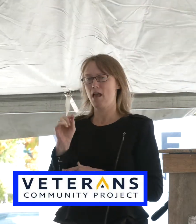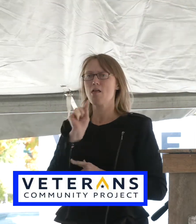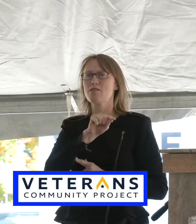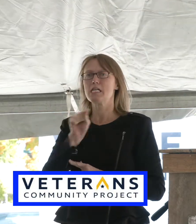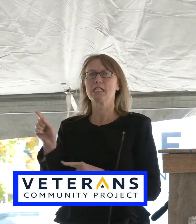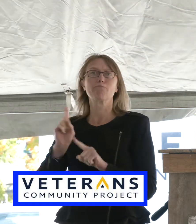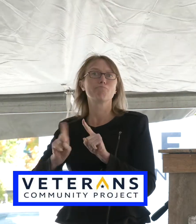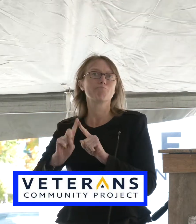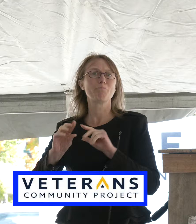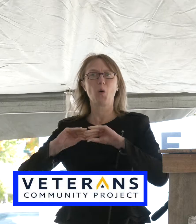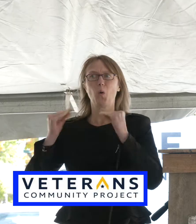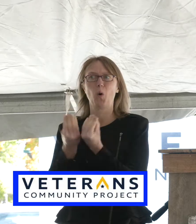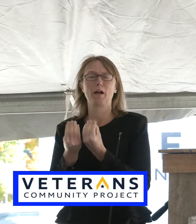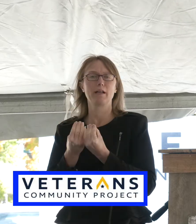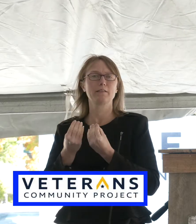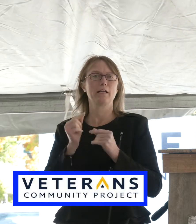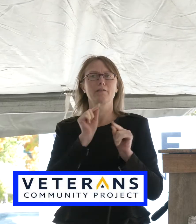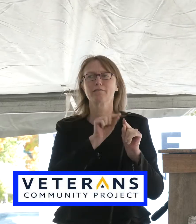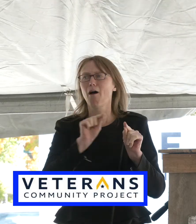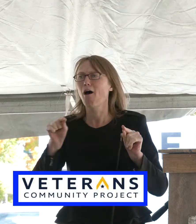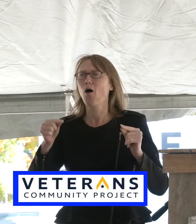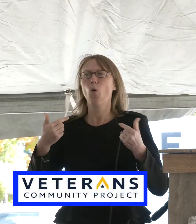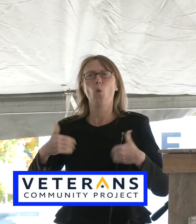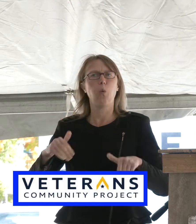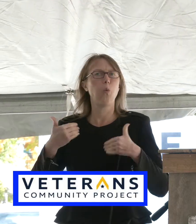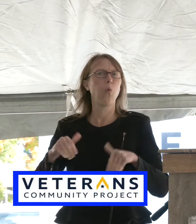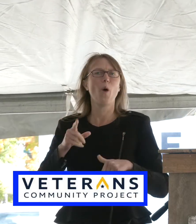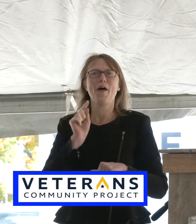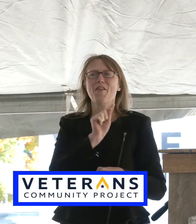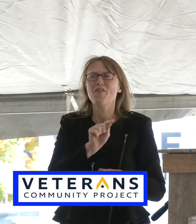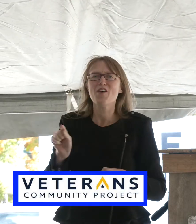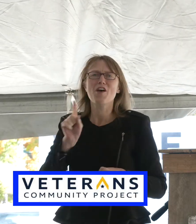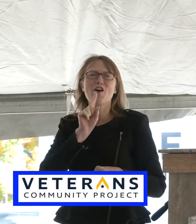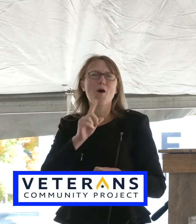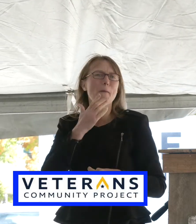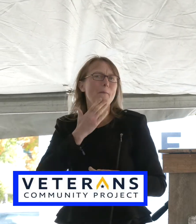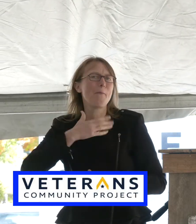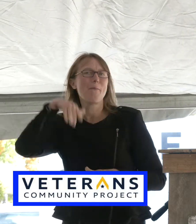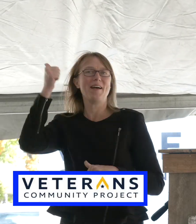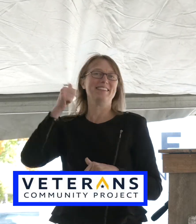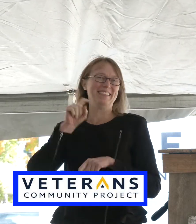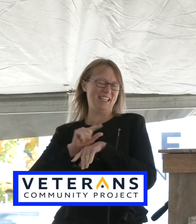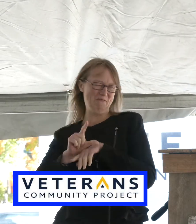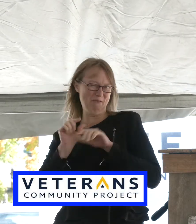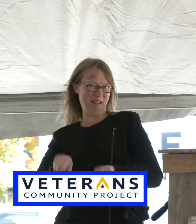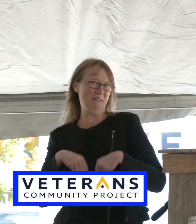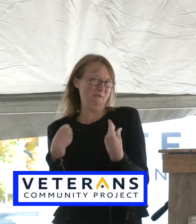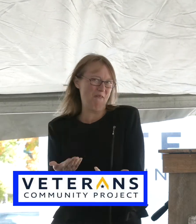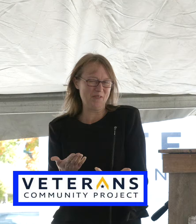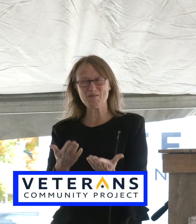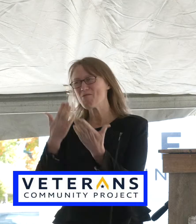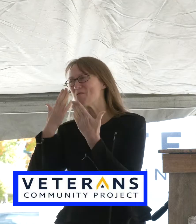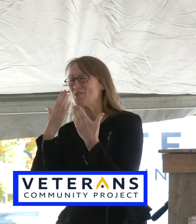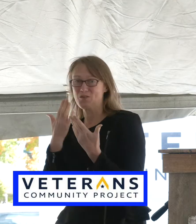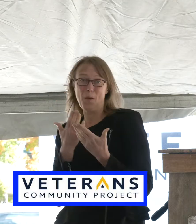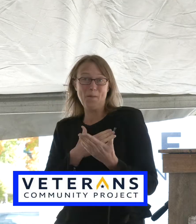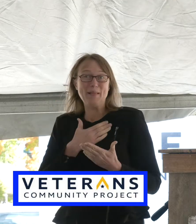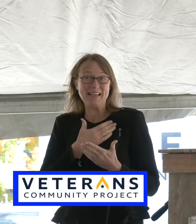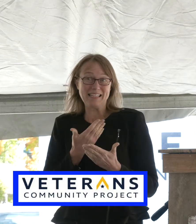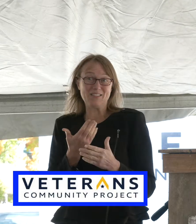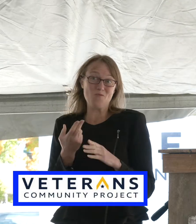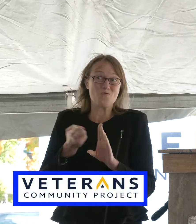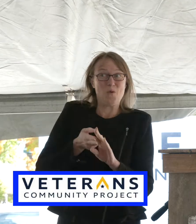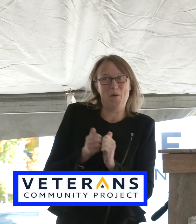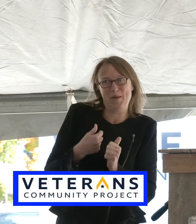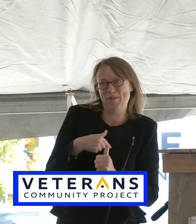Louis has to offer, and we could not have progressed this far without their contributions and their advice and counsel. So please join me in thanking all of these amazing